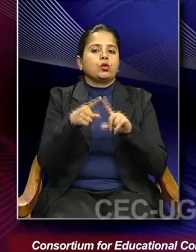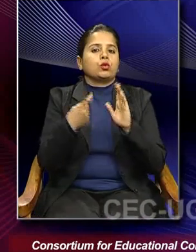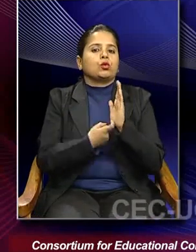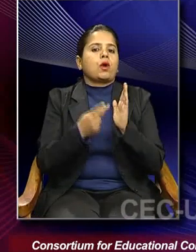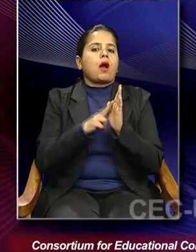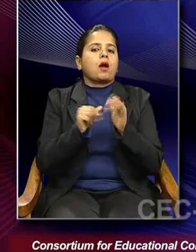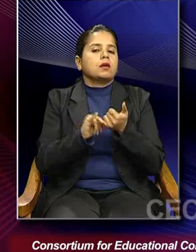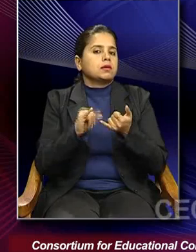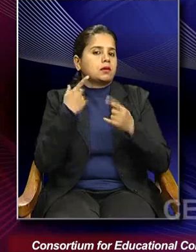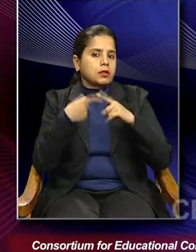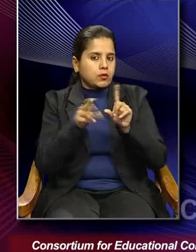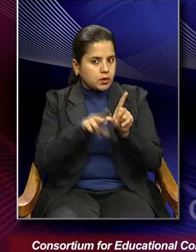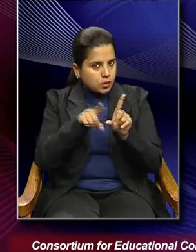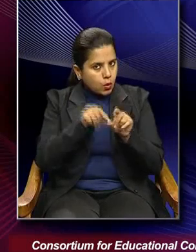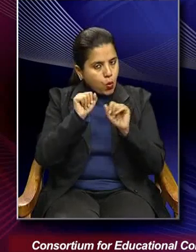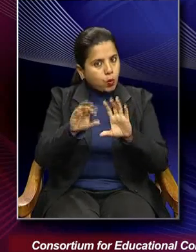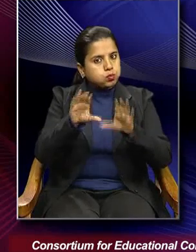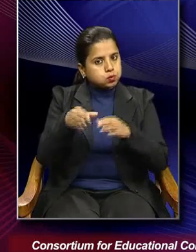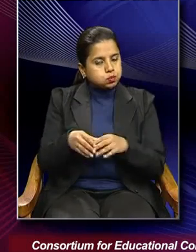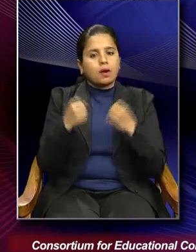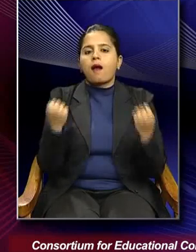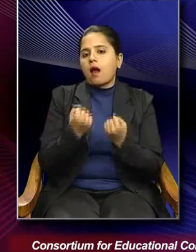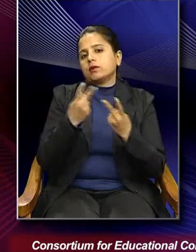criteria or transitivity axiom.